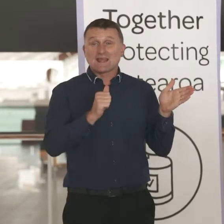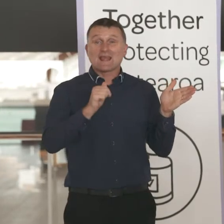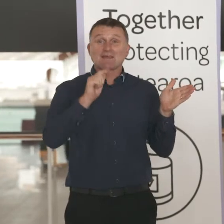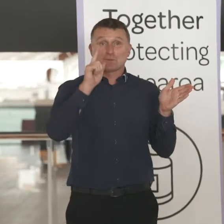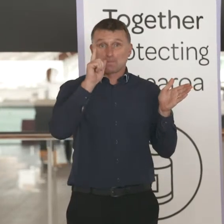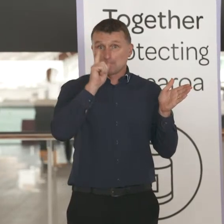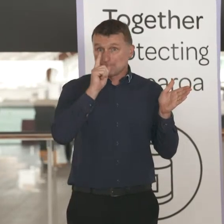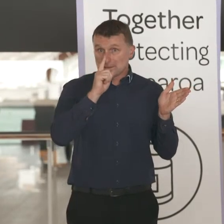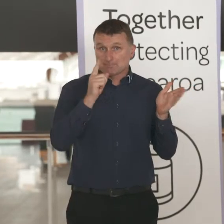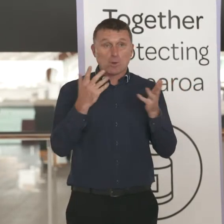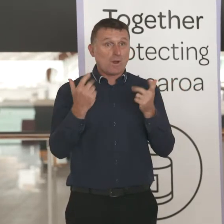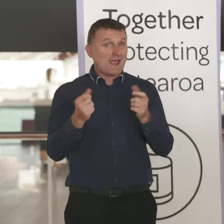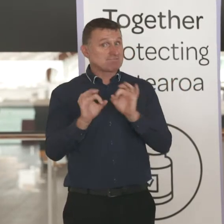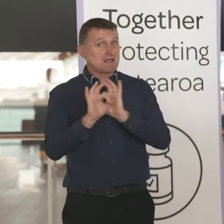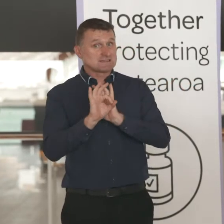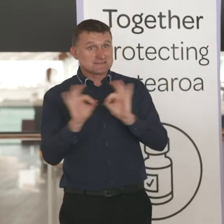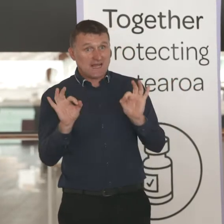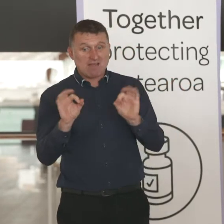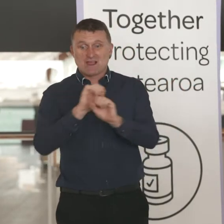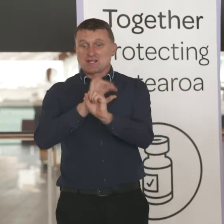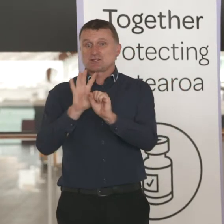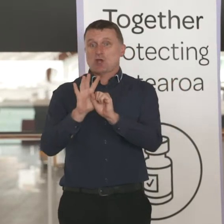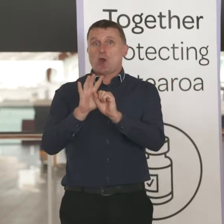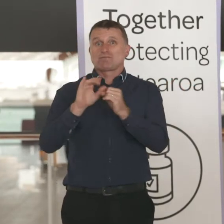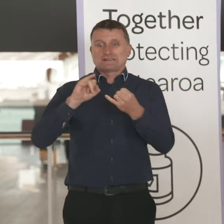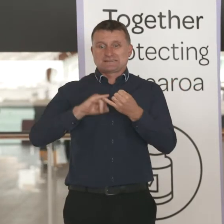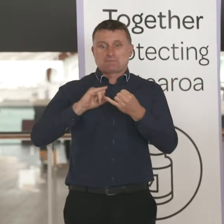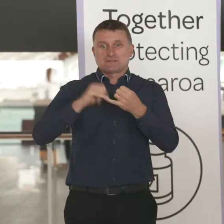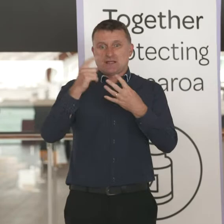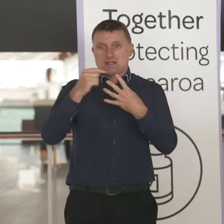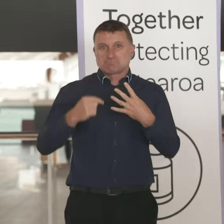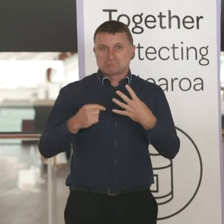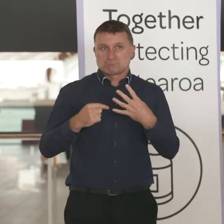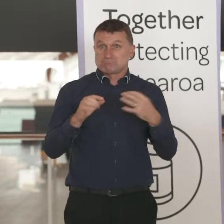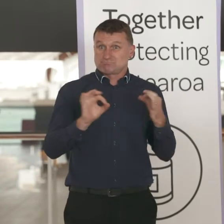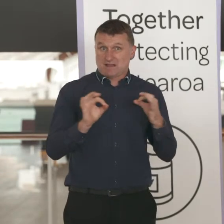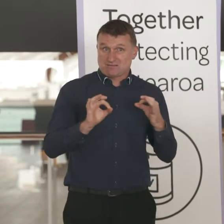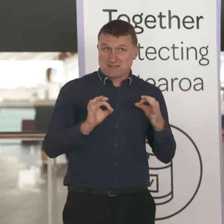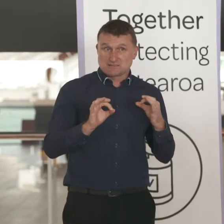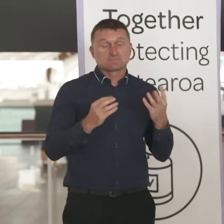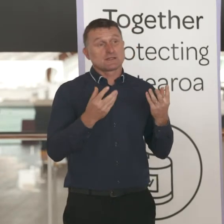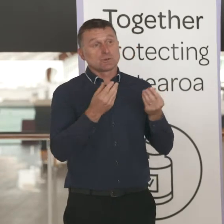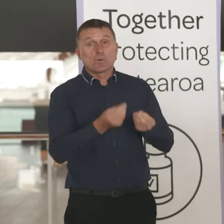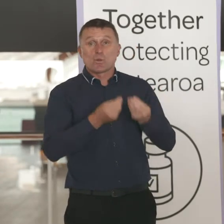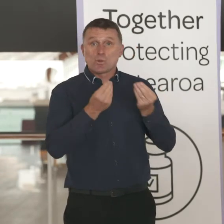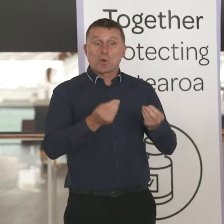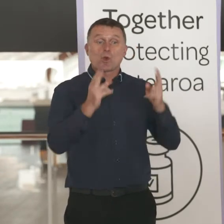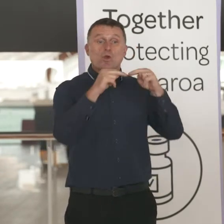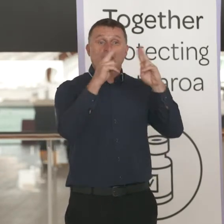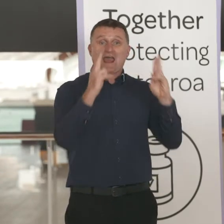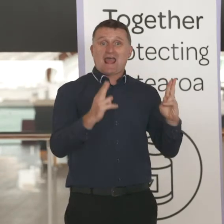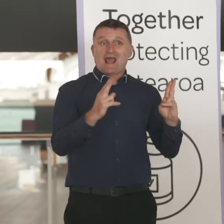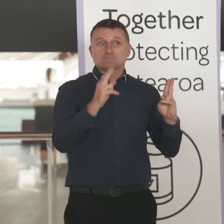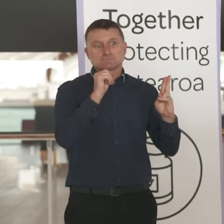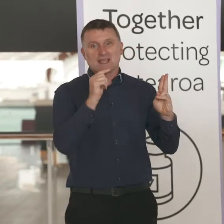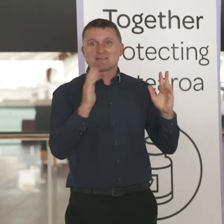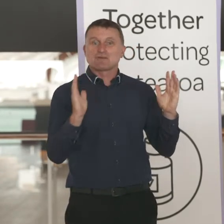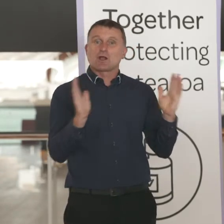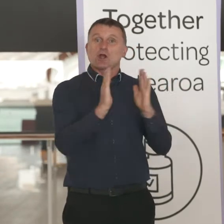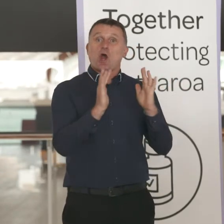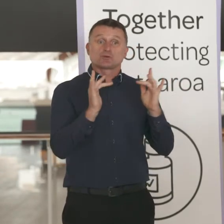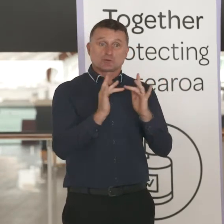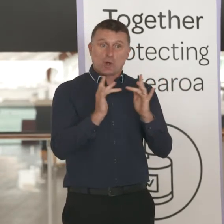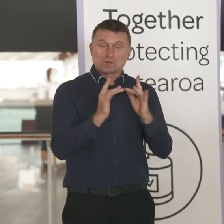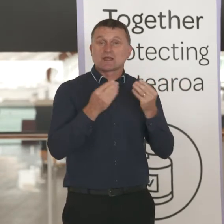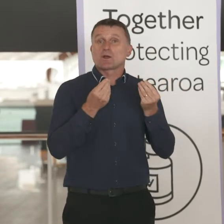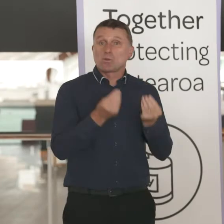at the moment is when they're a household contact. So I think we should continue on with that program of work. The main thing